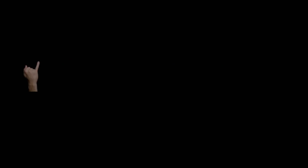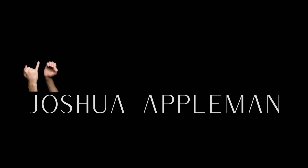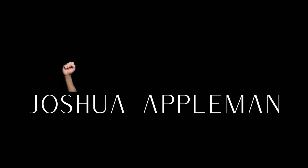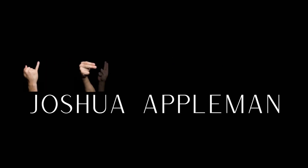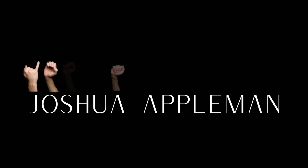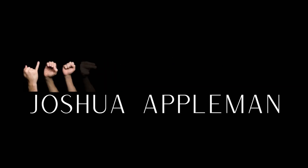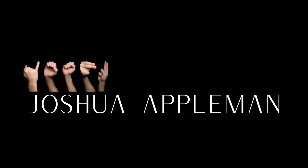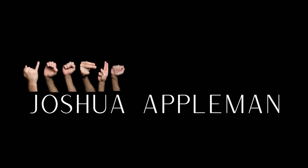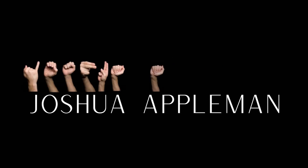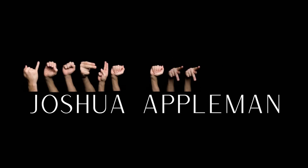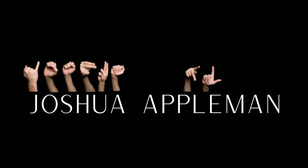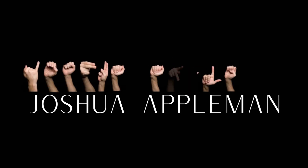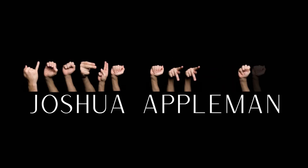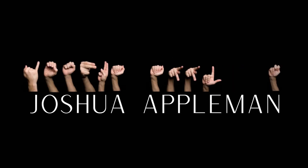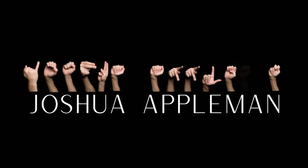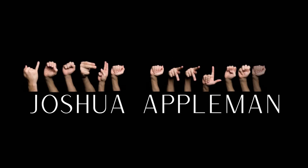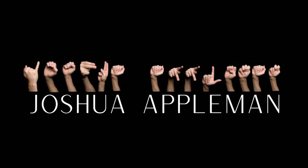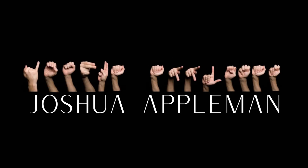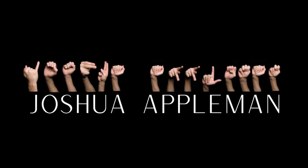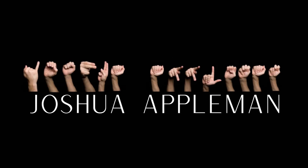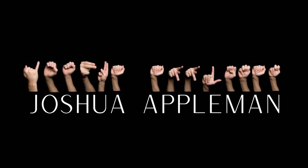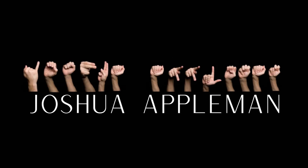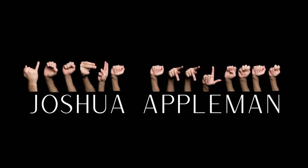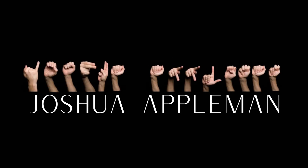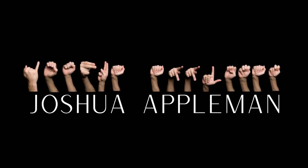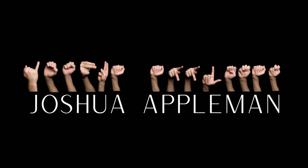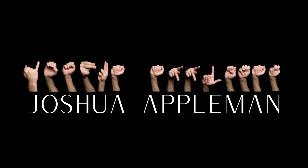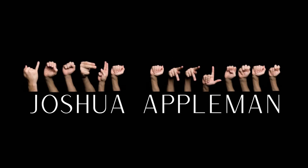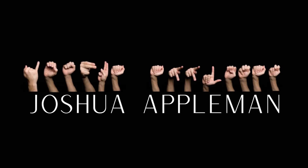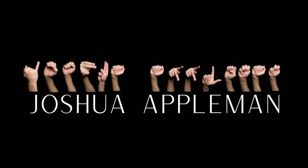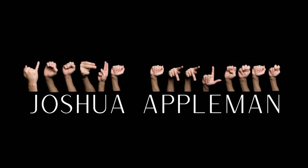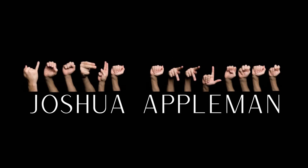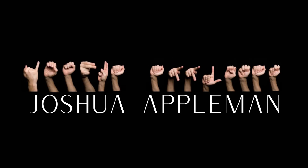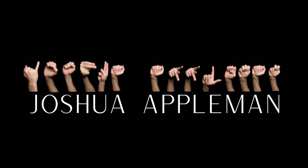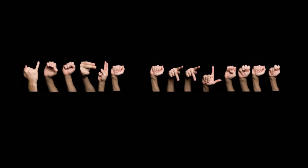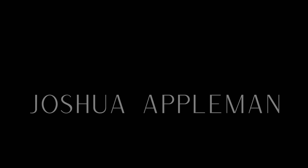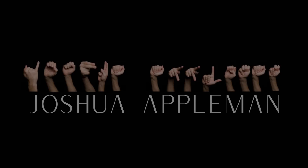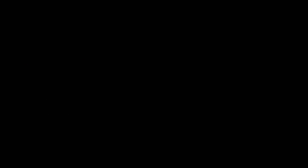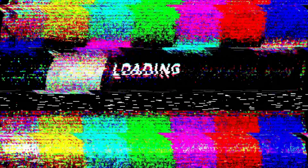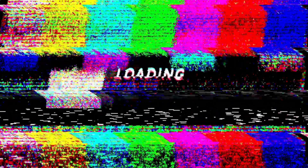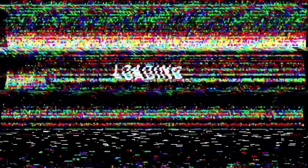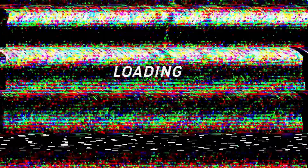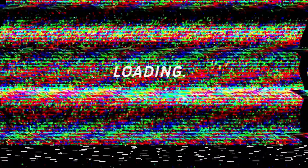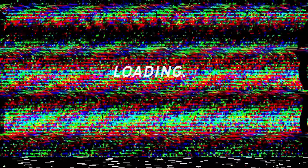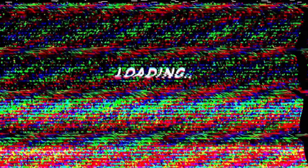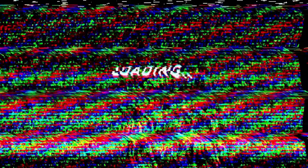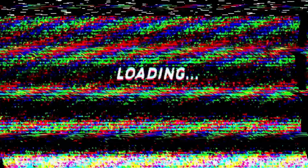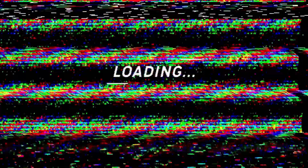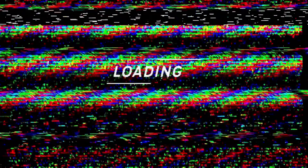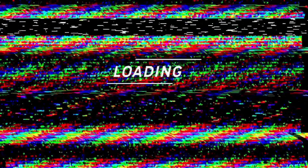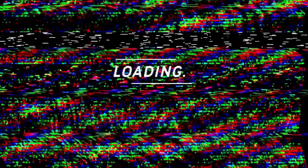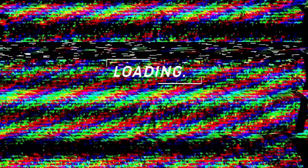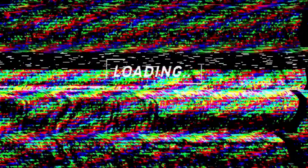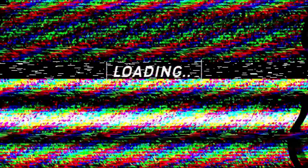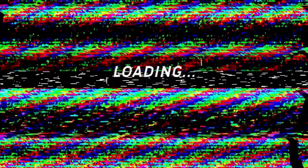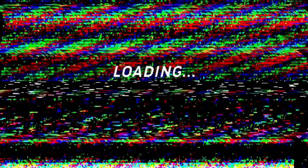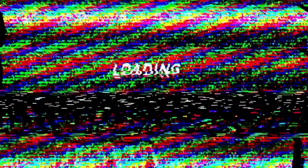Hello, I am Joshua Appleman. Thank you so much for checking out my video. This is week 2, Psychology of